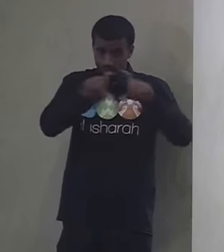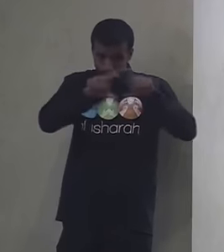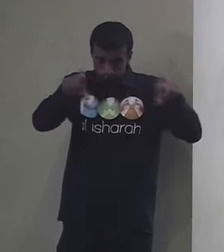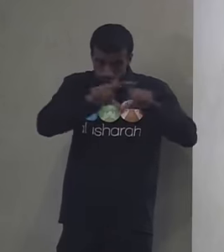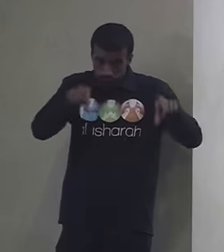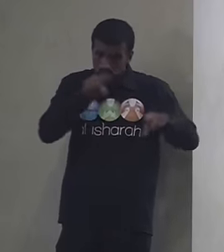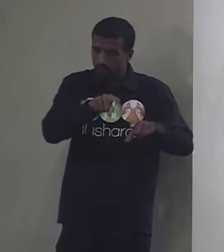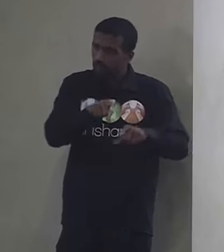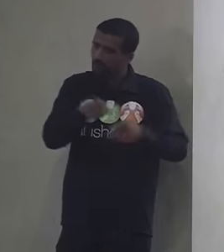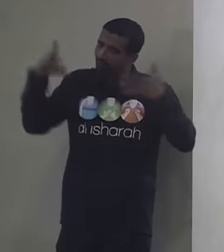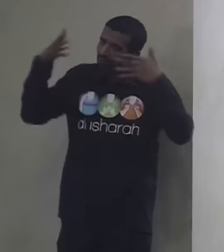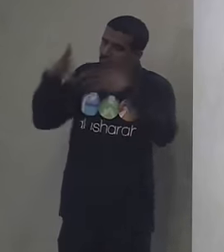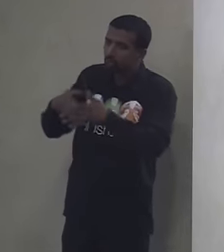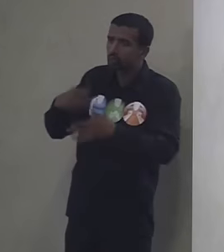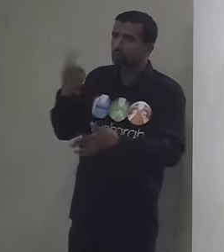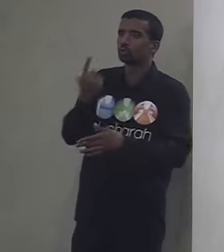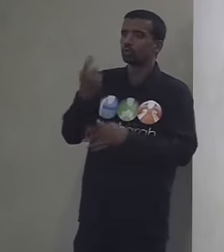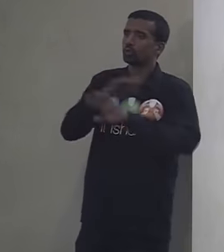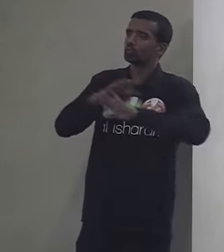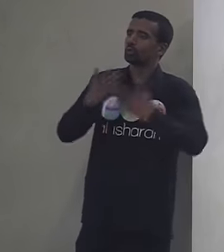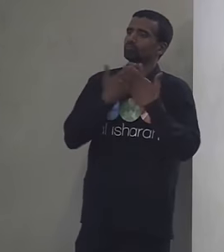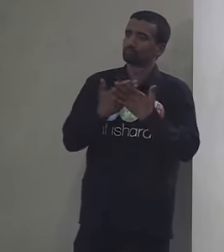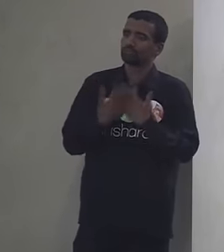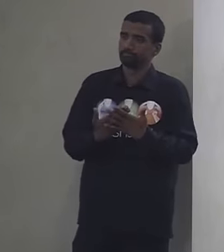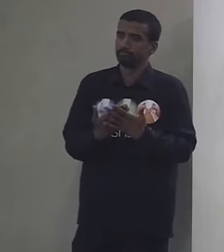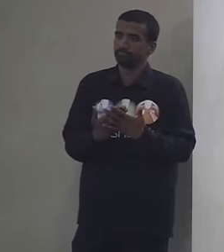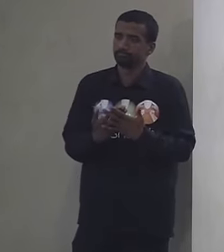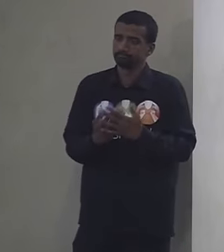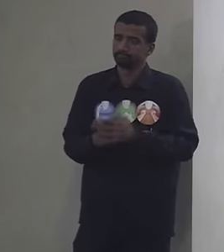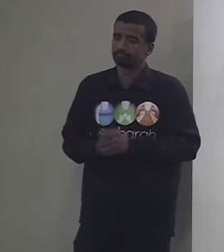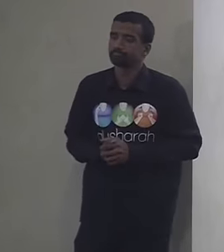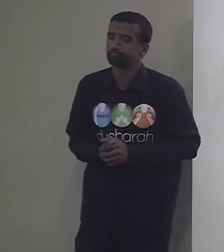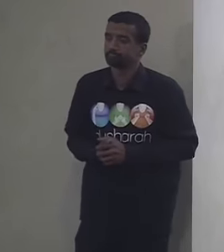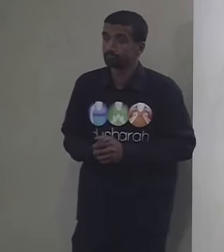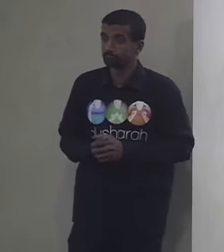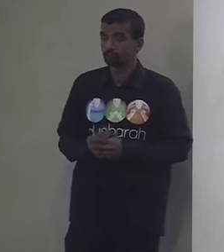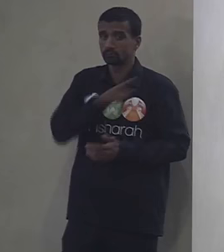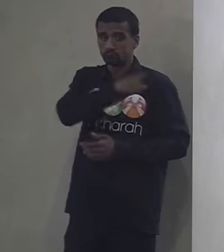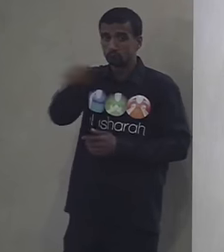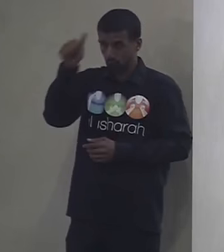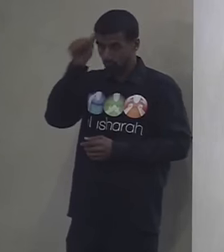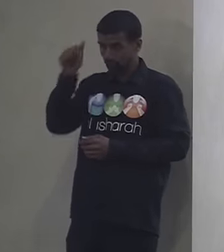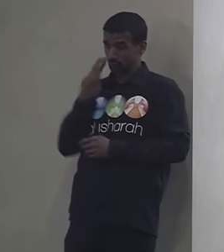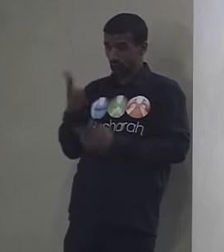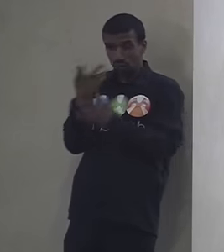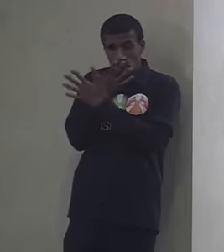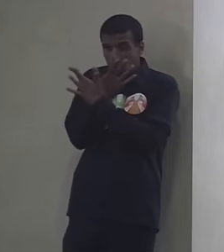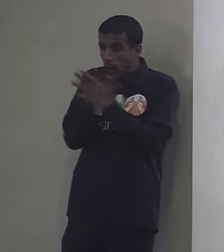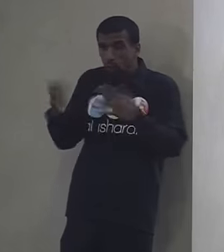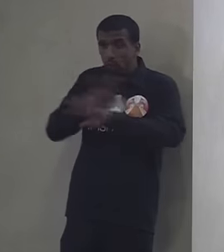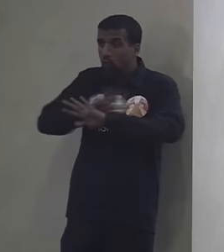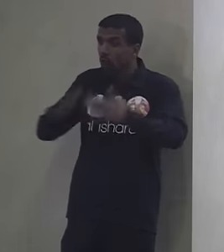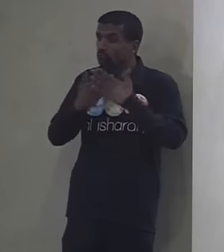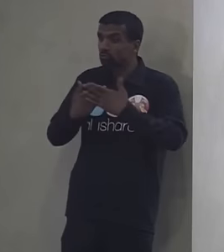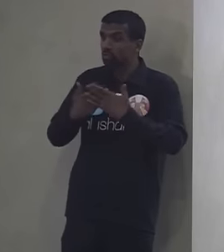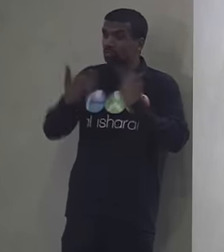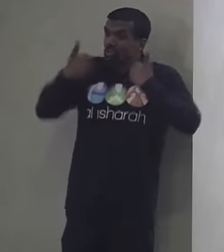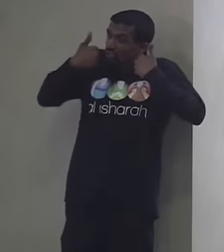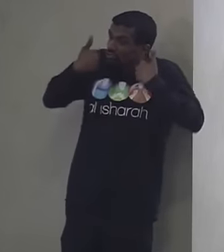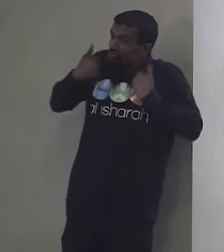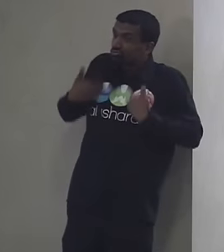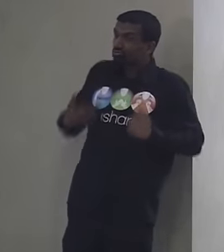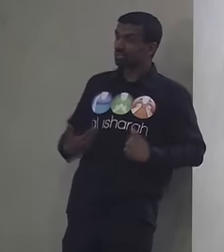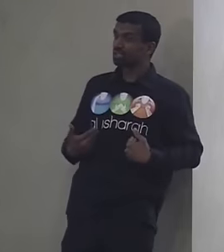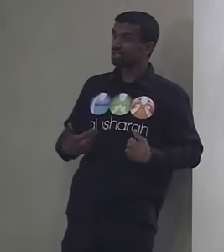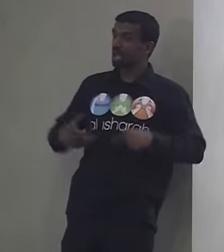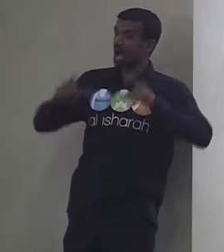of the kuffar, really. Sometimes they have a lot of luxury and they get away with it. Muslims see that luxury that they have. They have money,